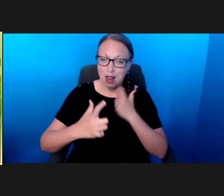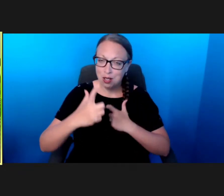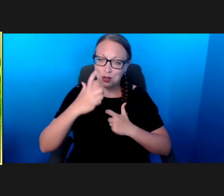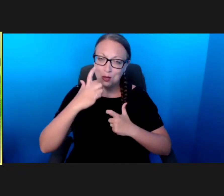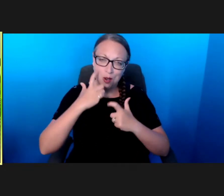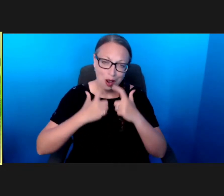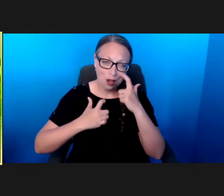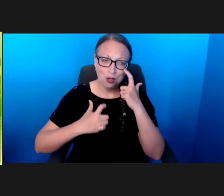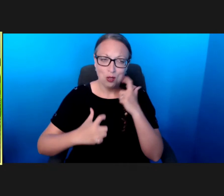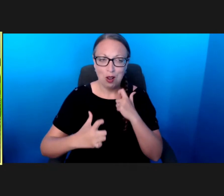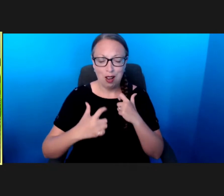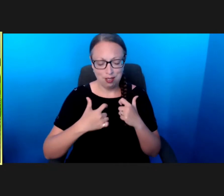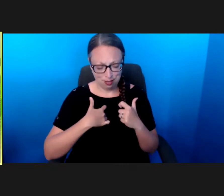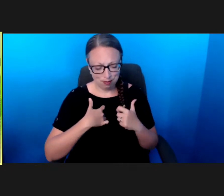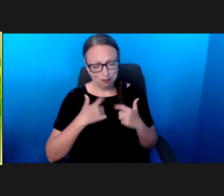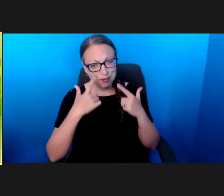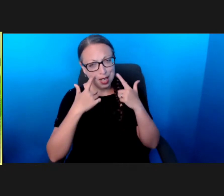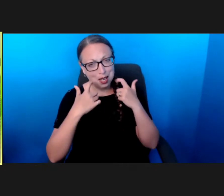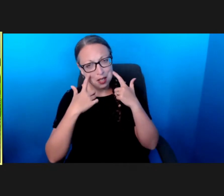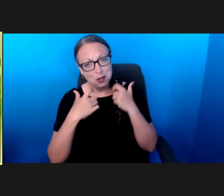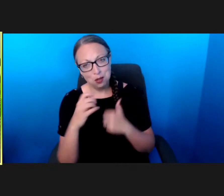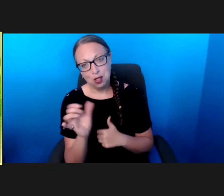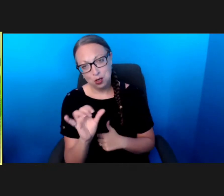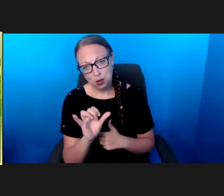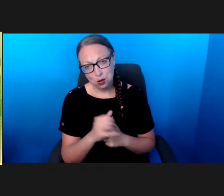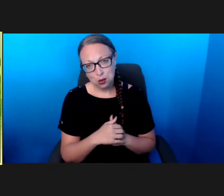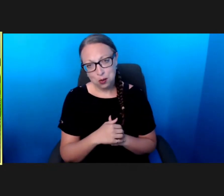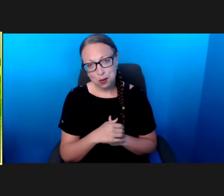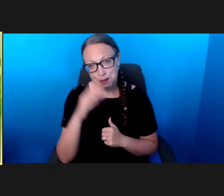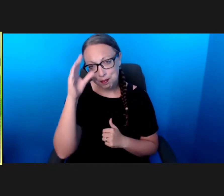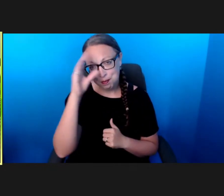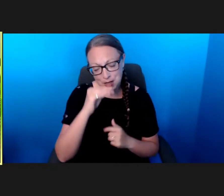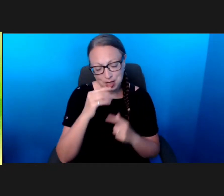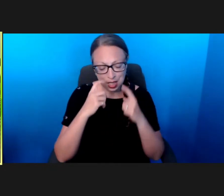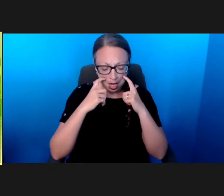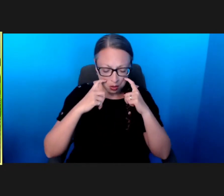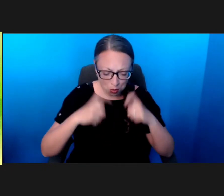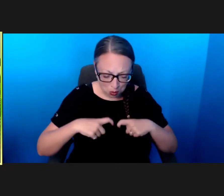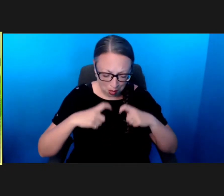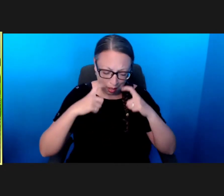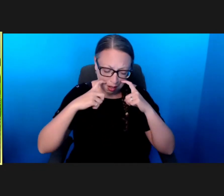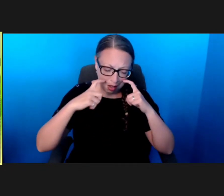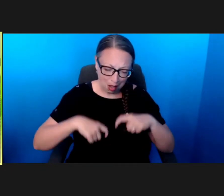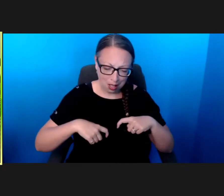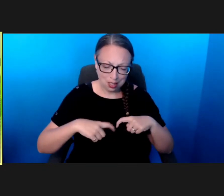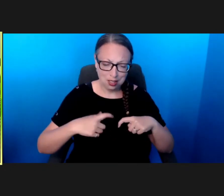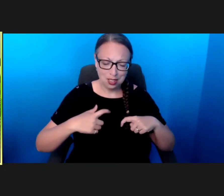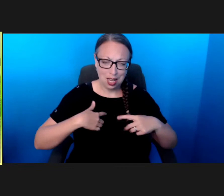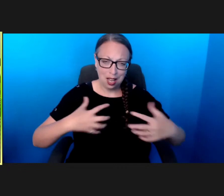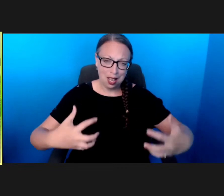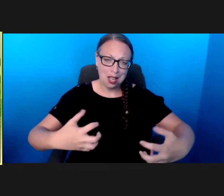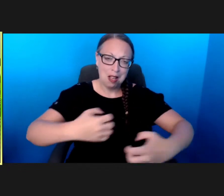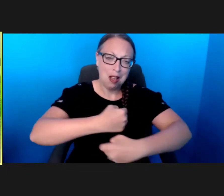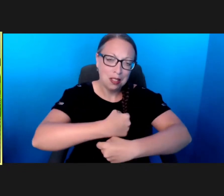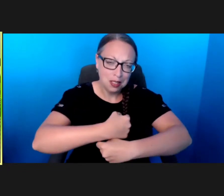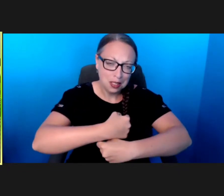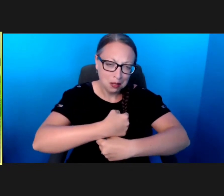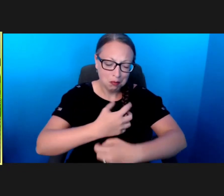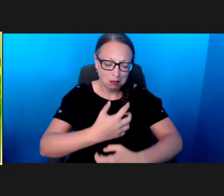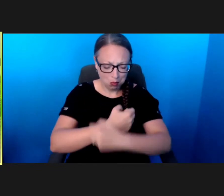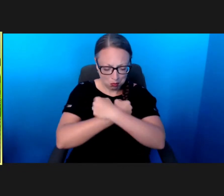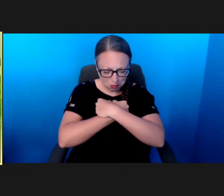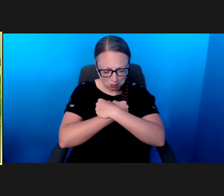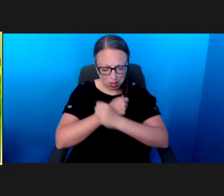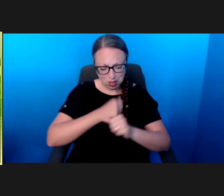cry. I began to cry too. Dad wept and shook. I had my arms round him as well, a